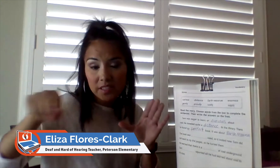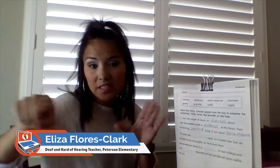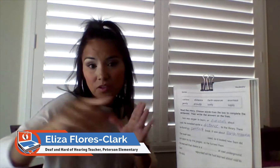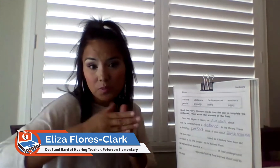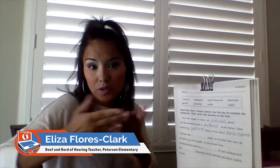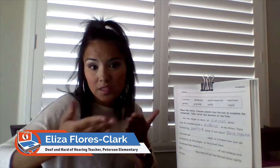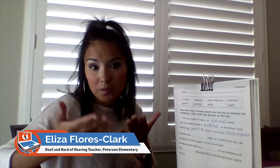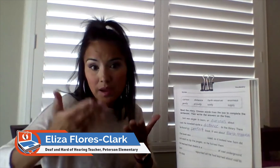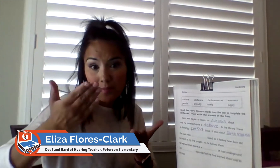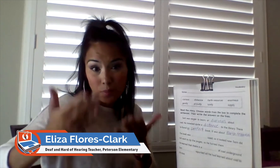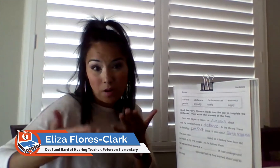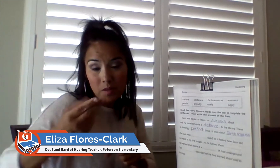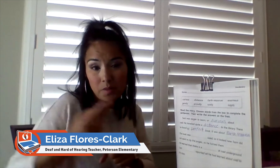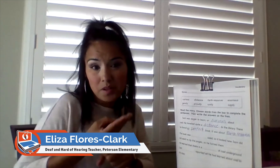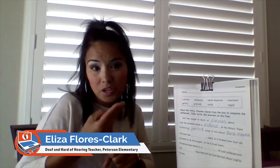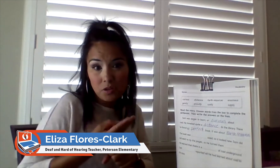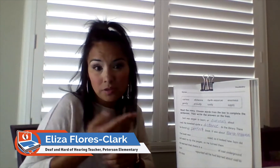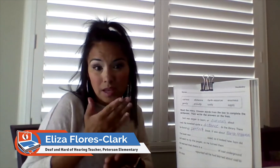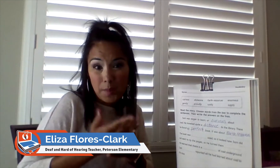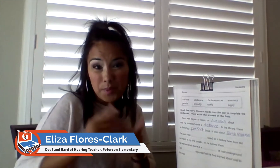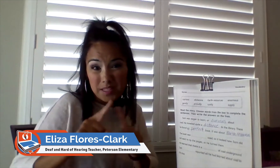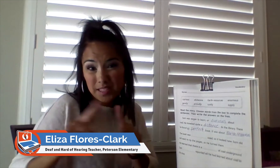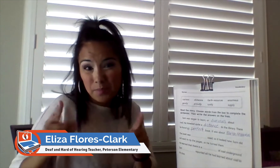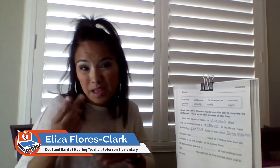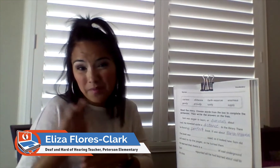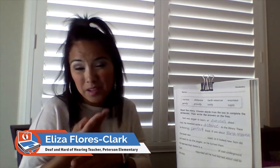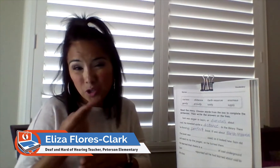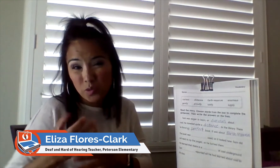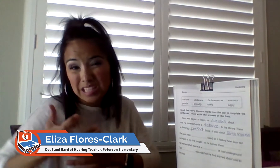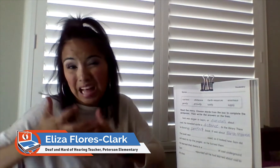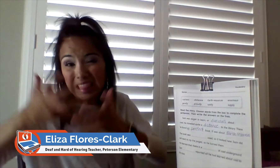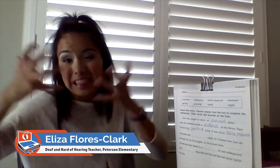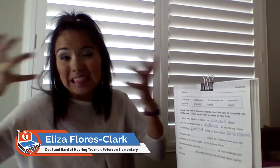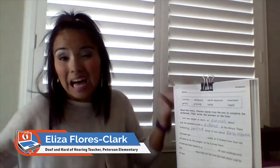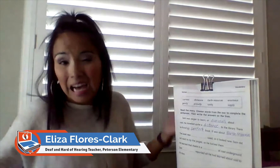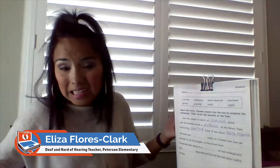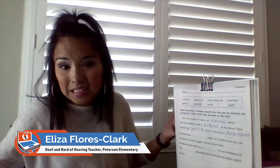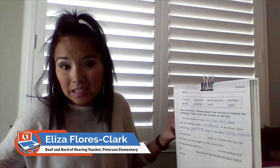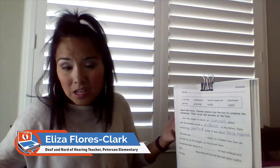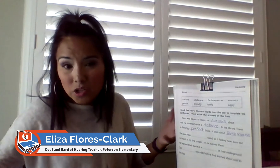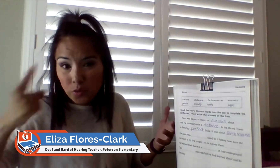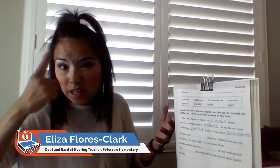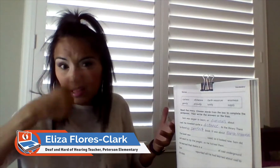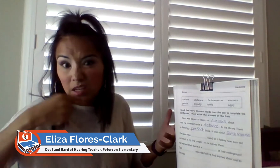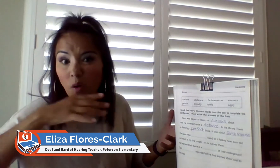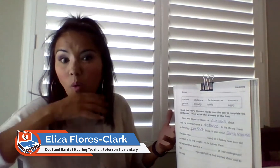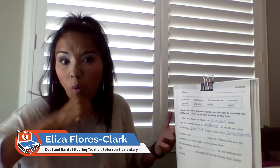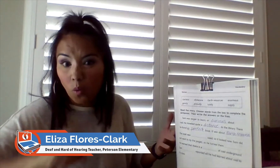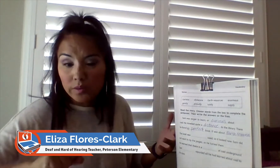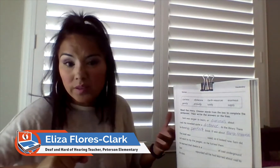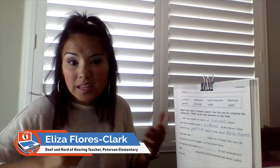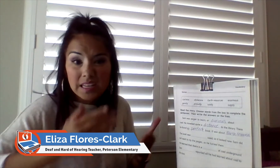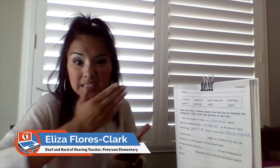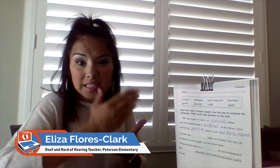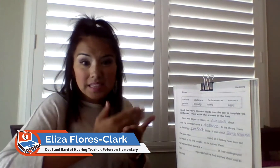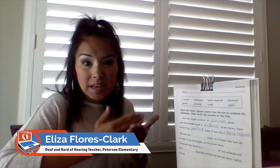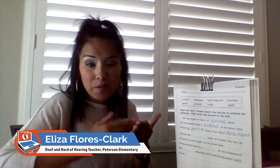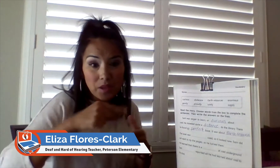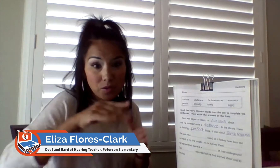those books have probably been used, but some have been used a lot, so they look old. Some of those